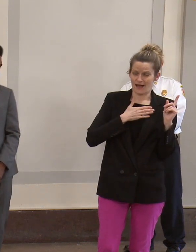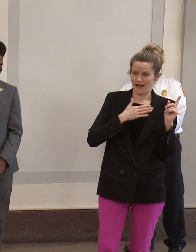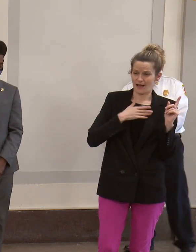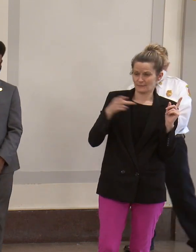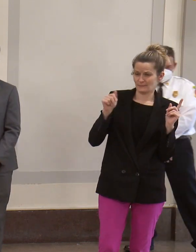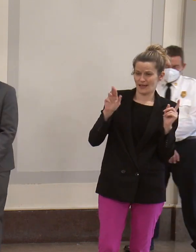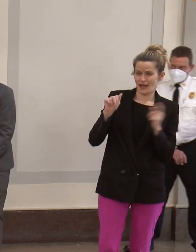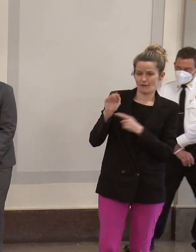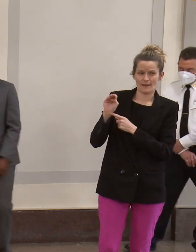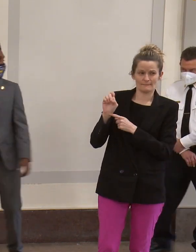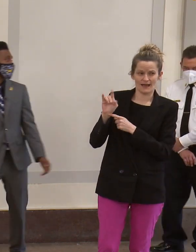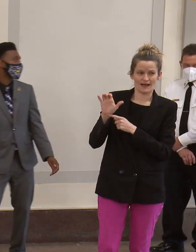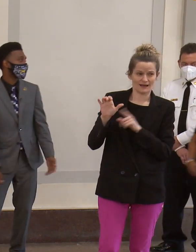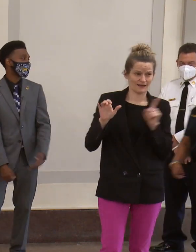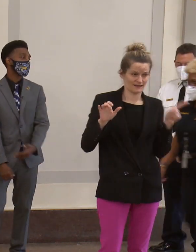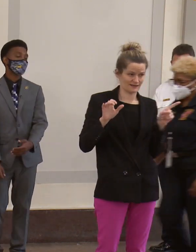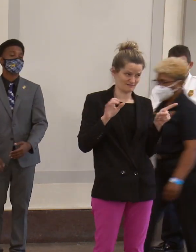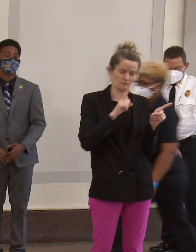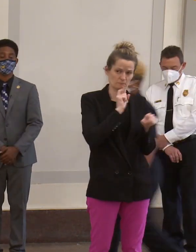going house to house.